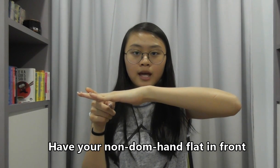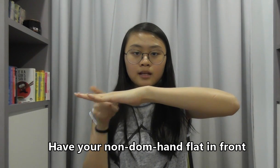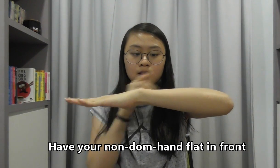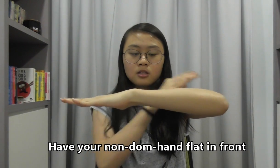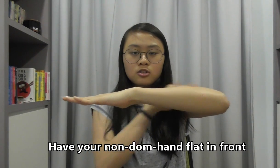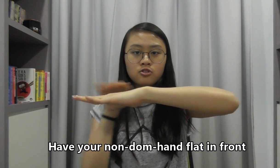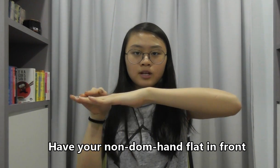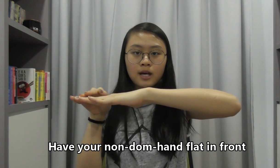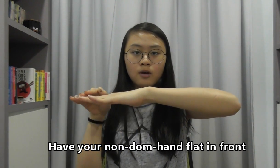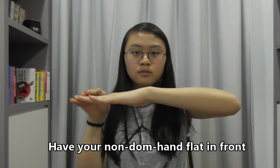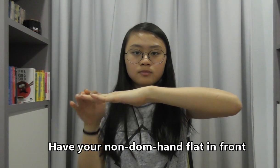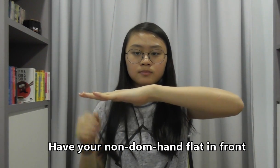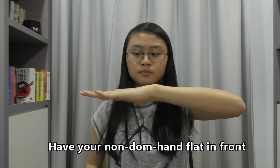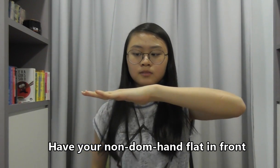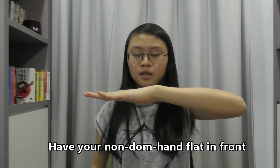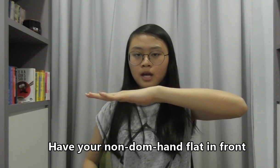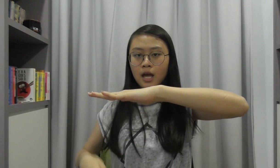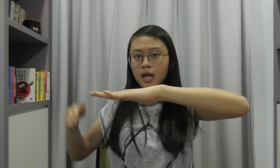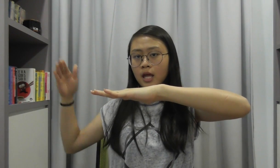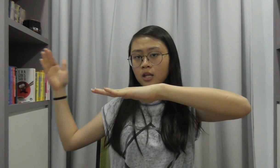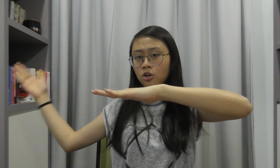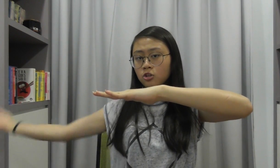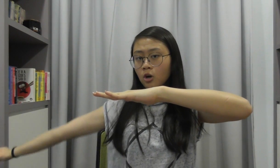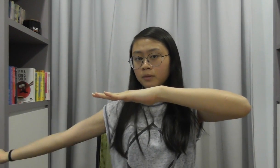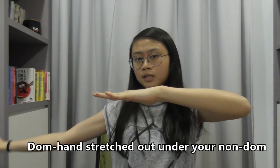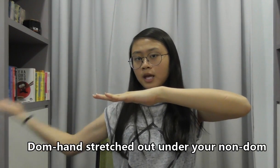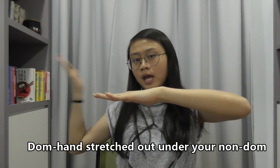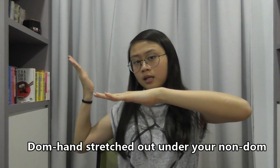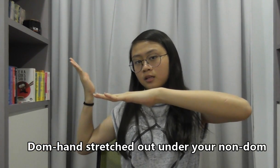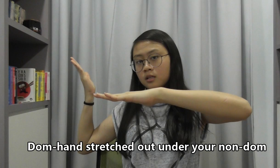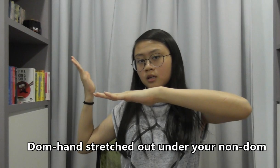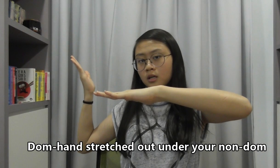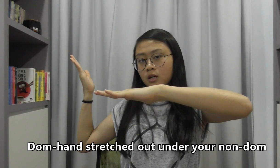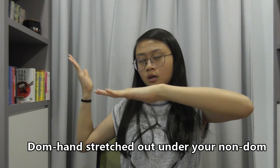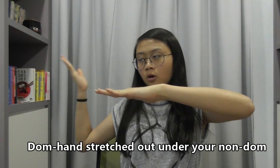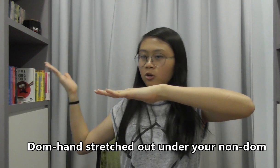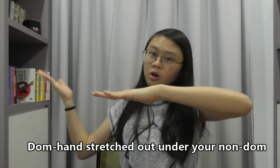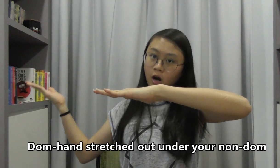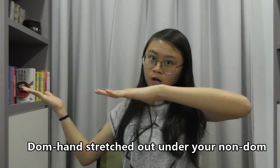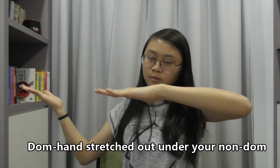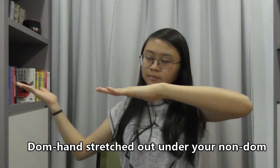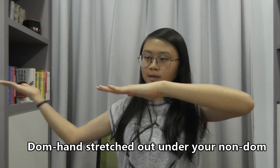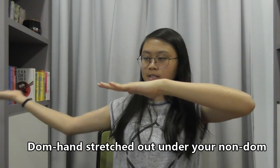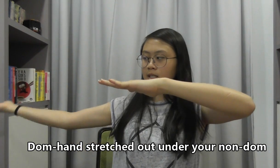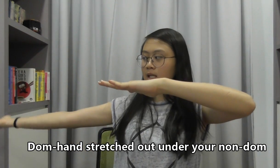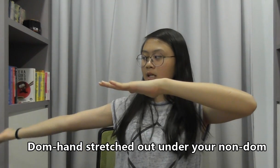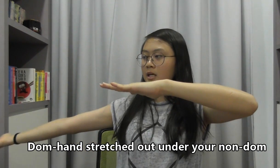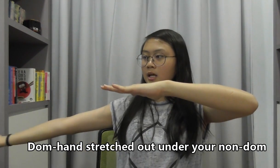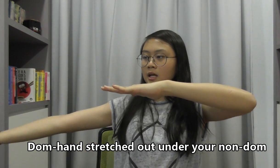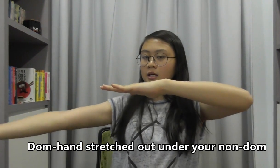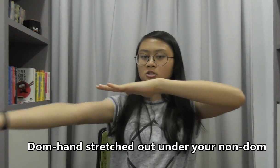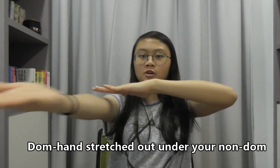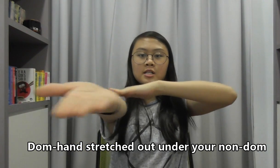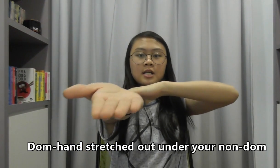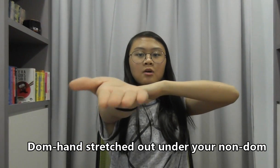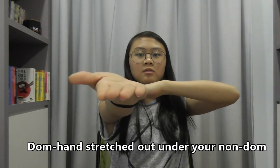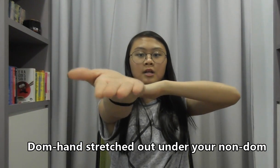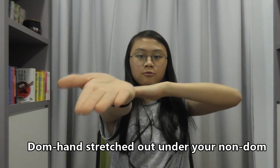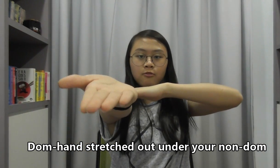hand straight out and your dominant hand or your arm basically stretched out in